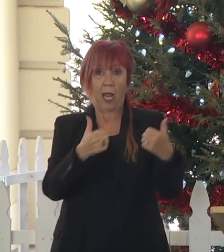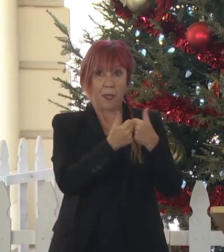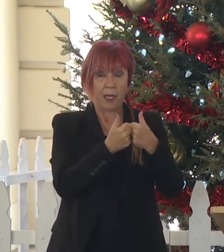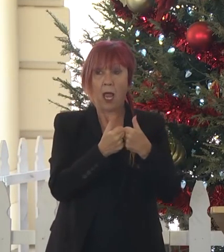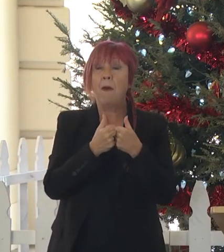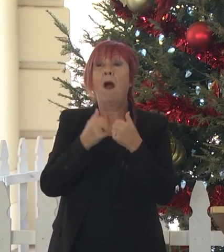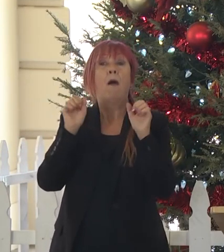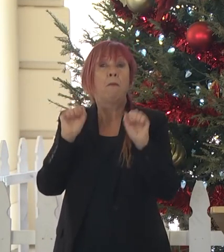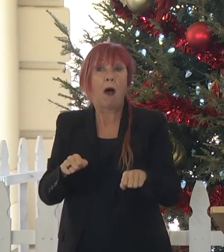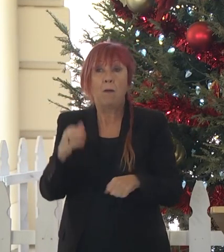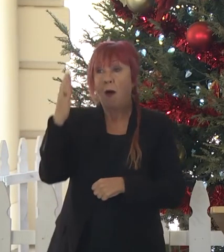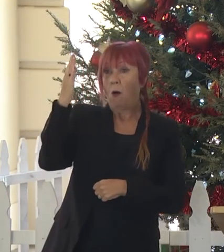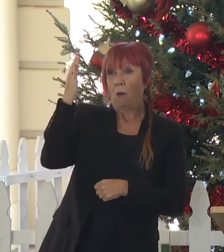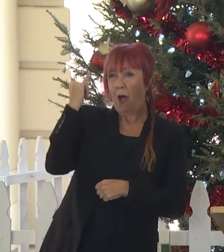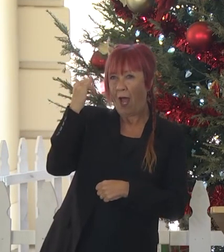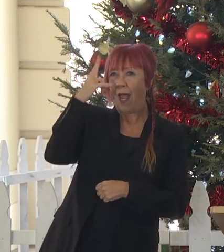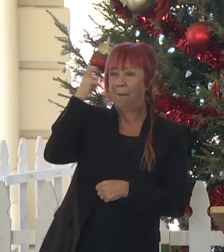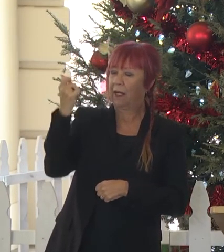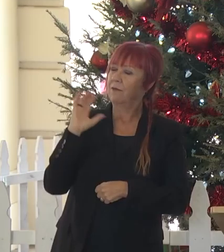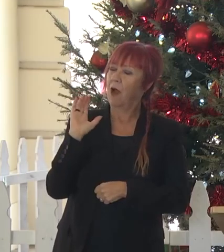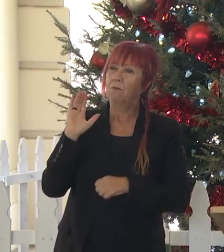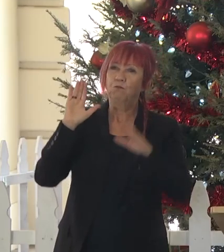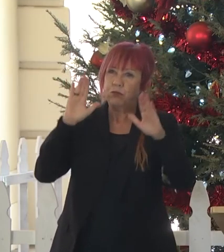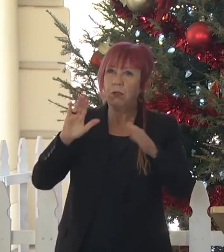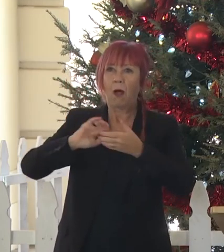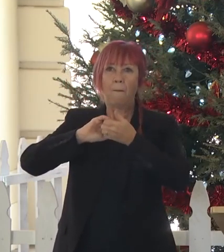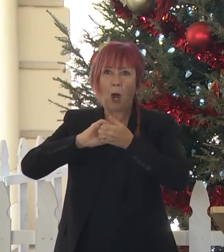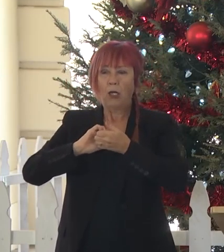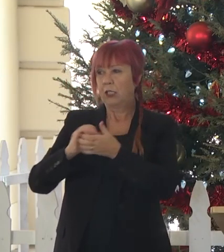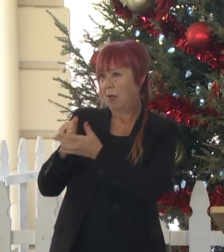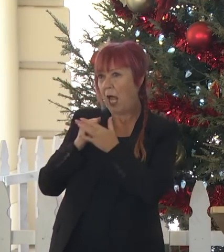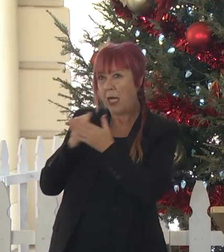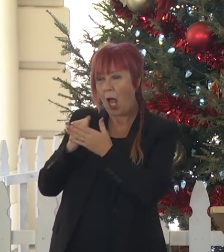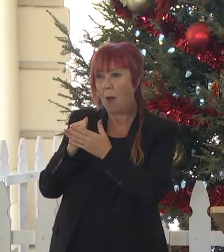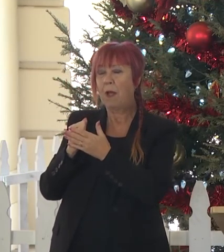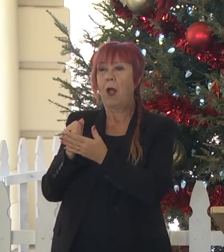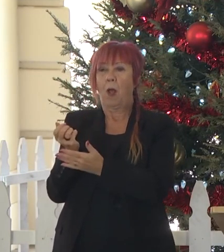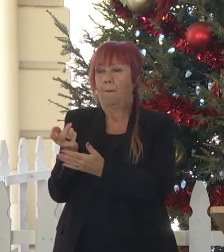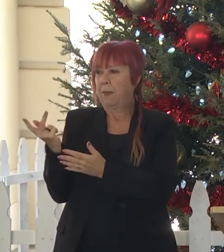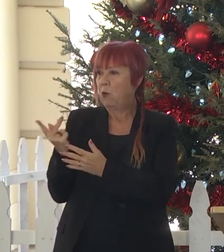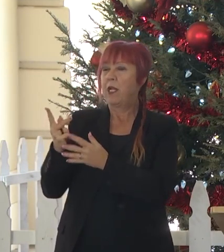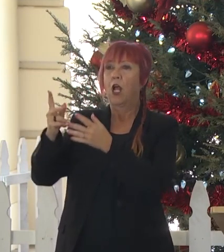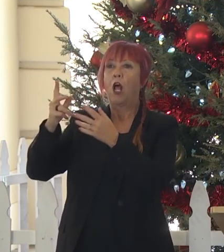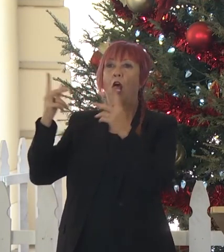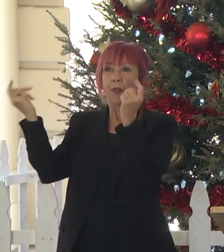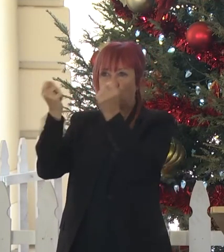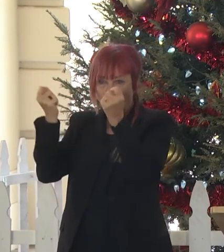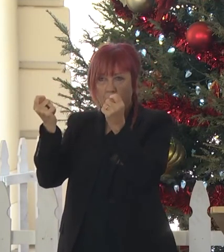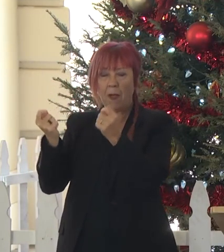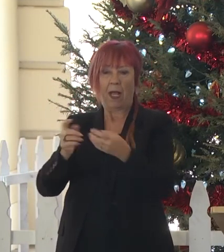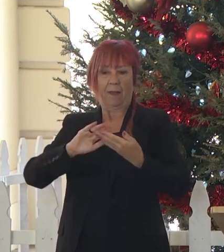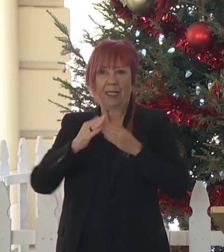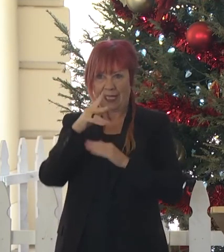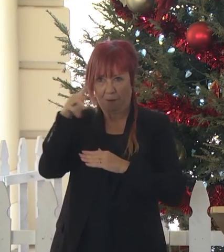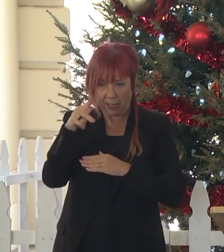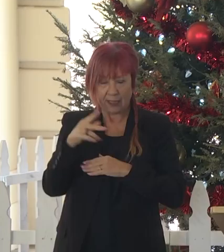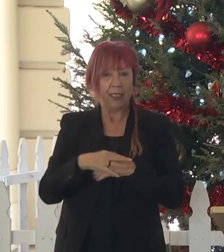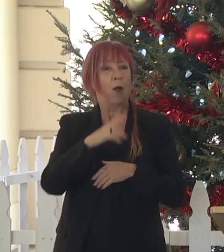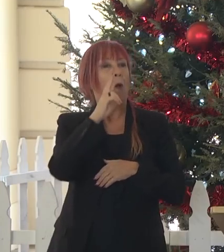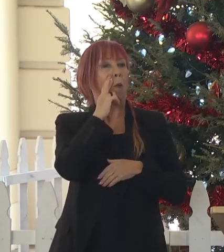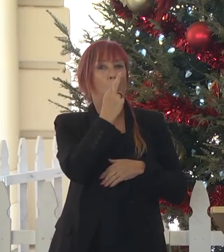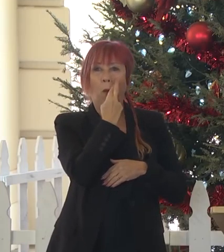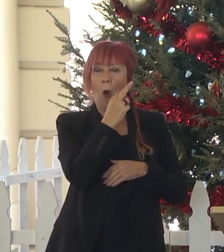possible because of the extraordinary partnership and collaboration between the tournament, the city of Pasadena, the Rose Bowl